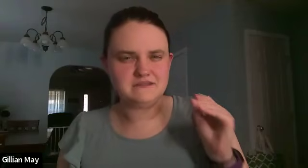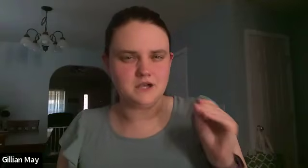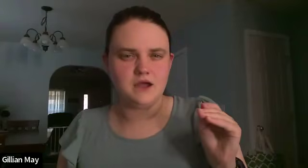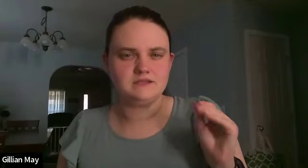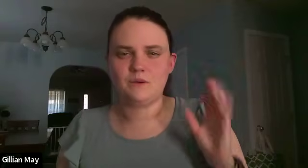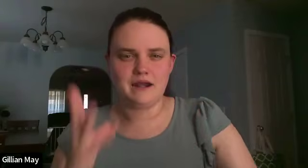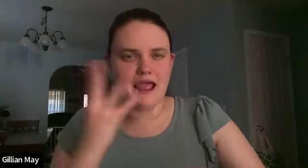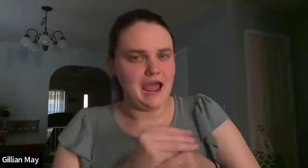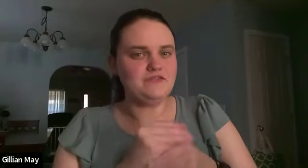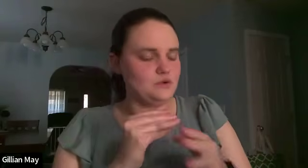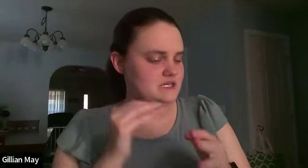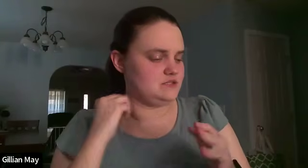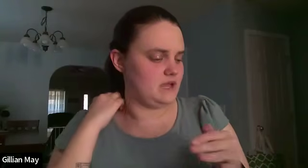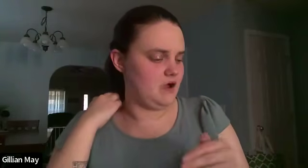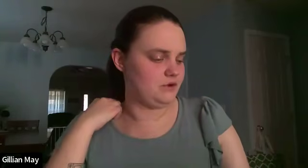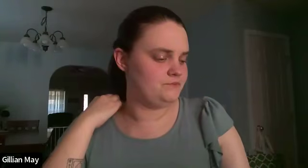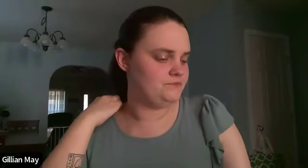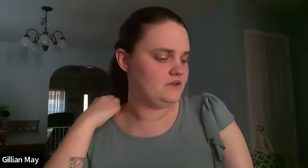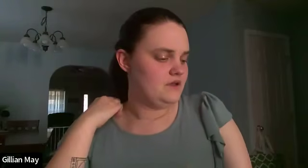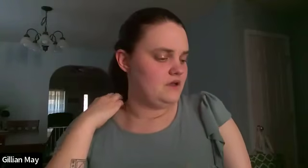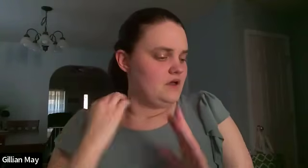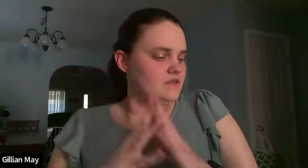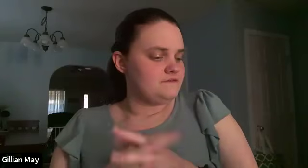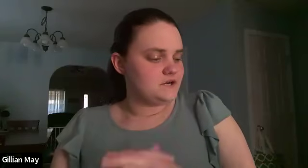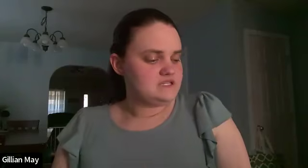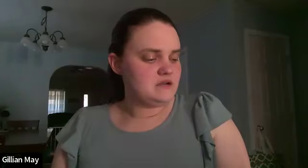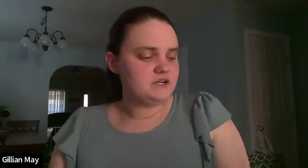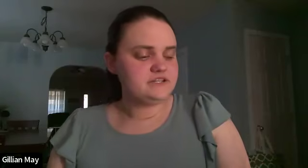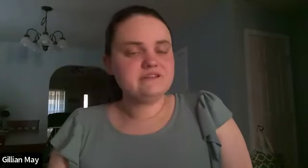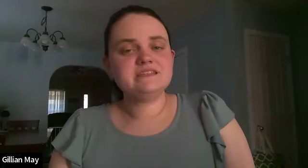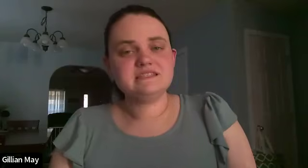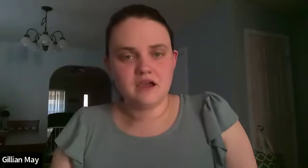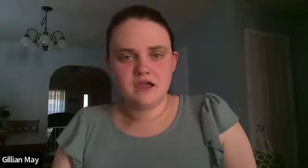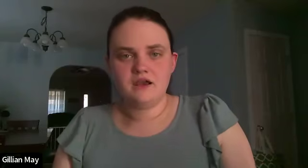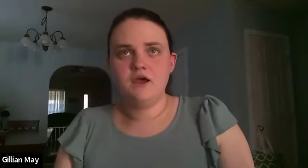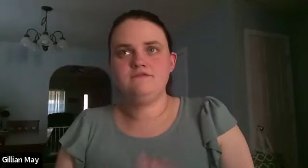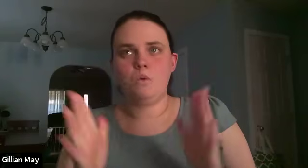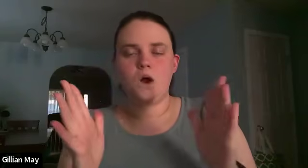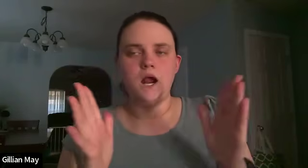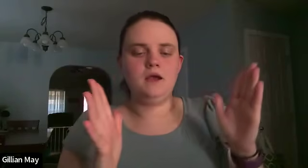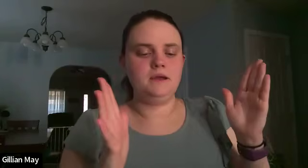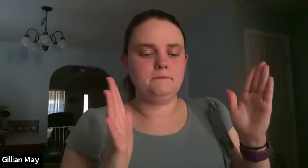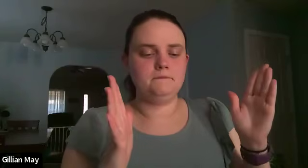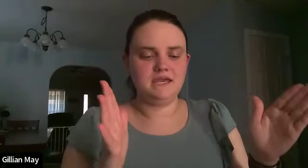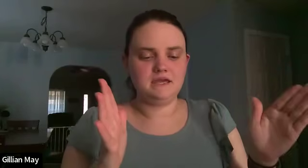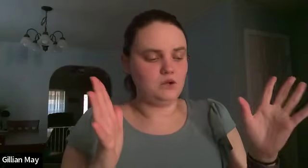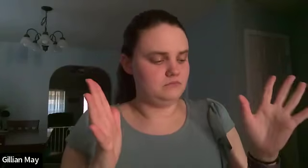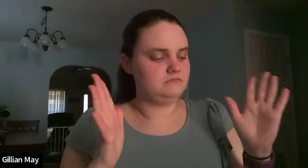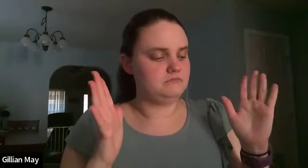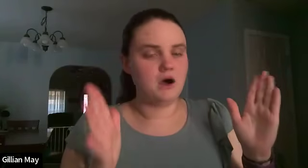get forgotten. So I want to add those in so we have them. The first sign we're going to do is the sign for